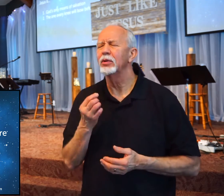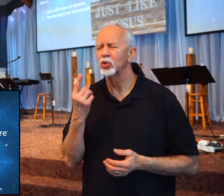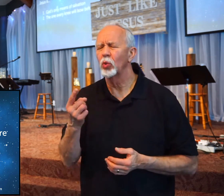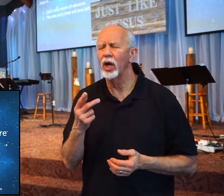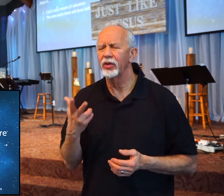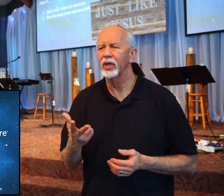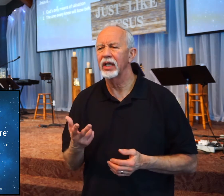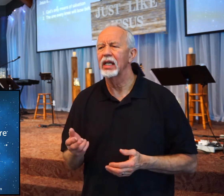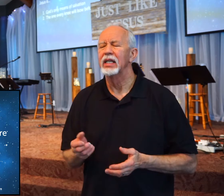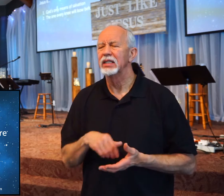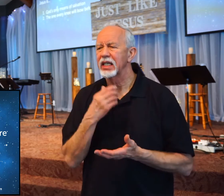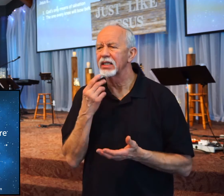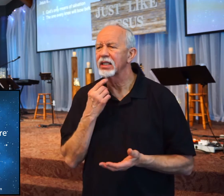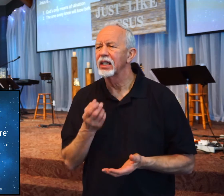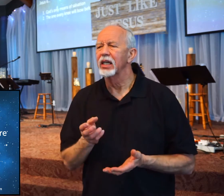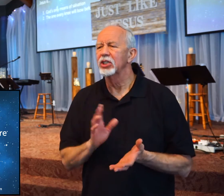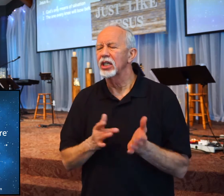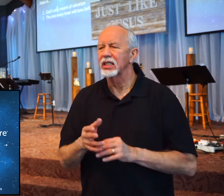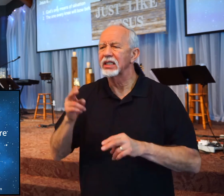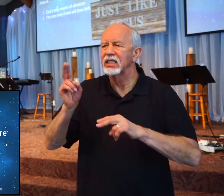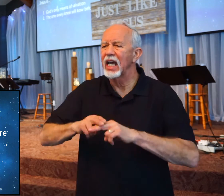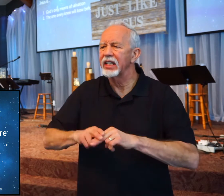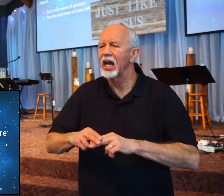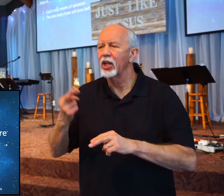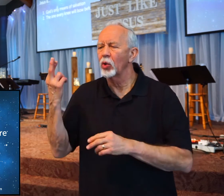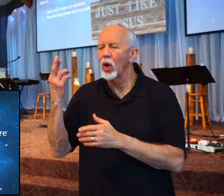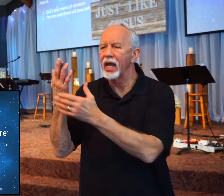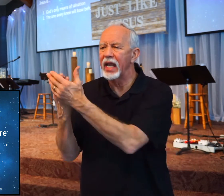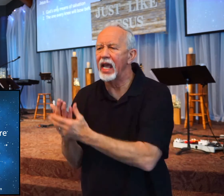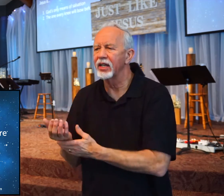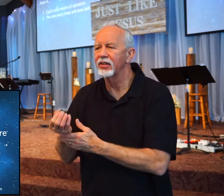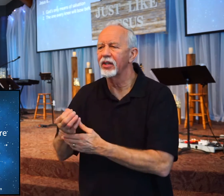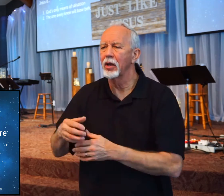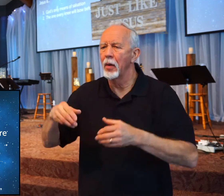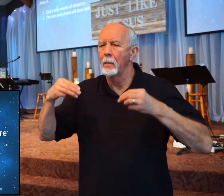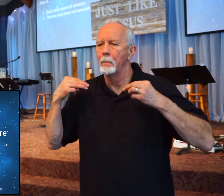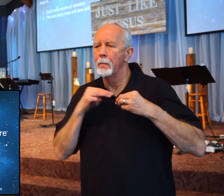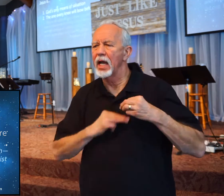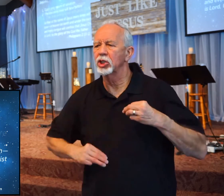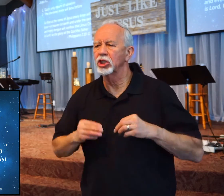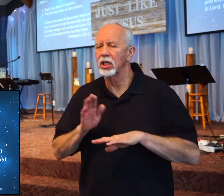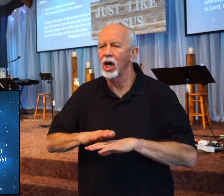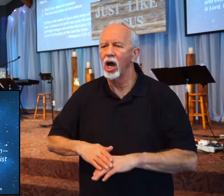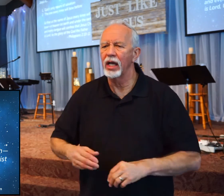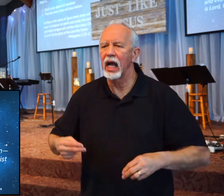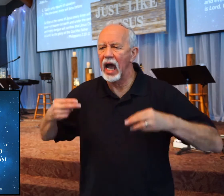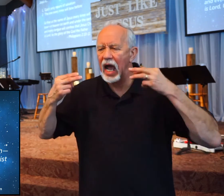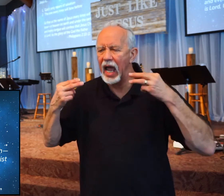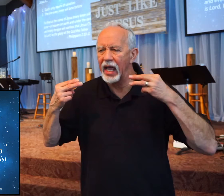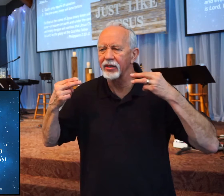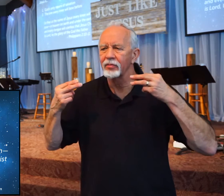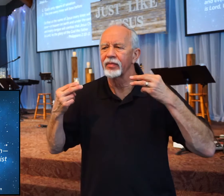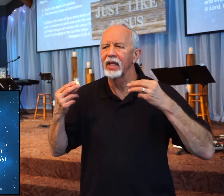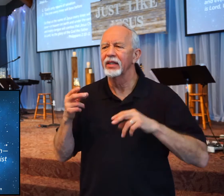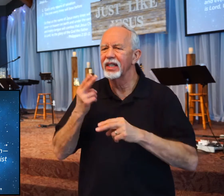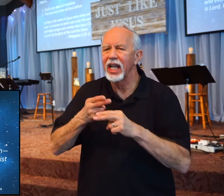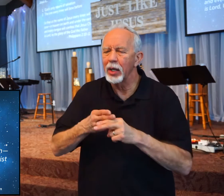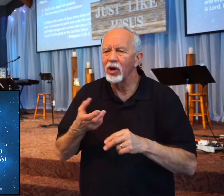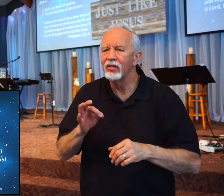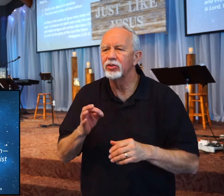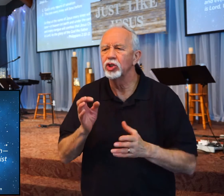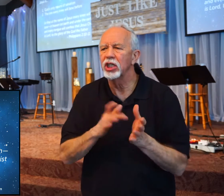us that Jesus sat down at the right hand of the Majesty on high. And Philippians 2:10 and 11 says that at the name of